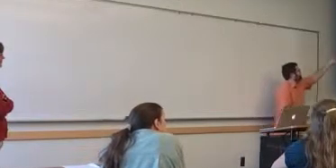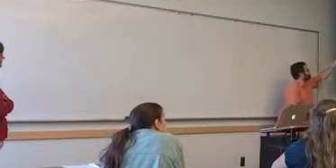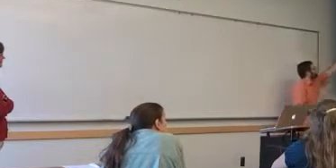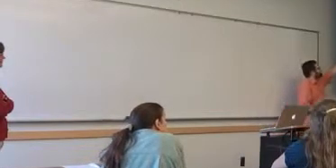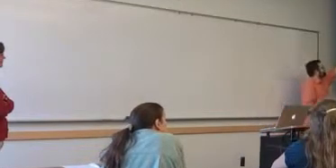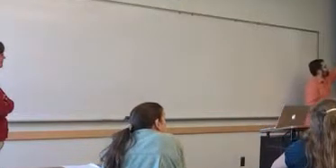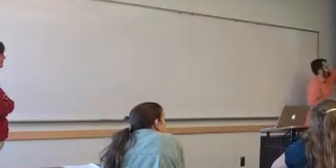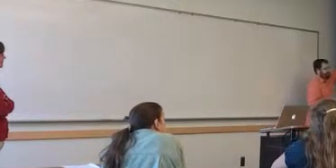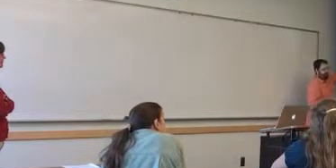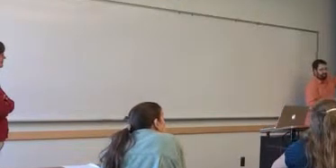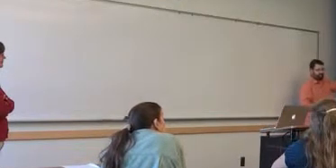So interesting,